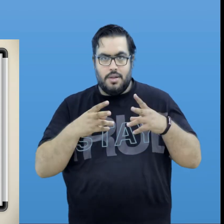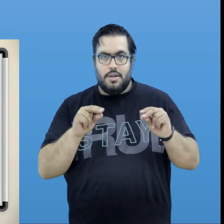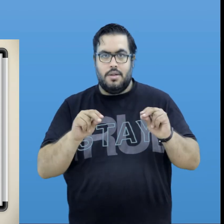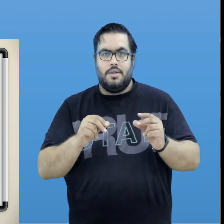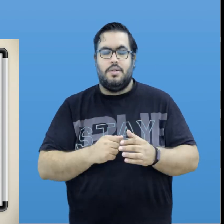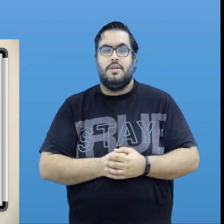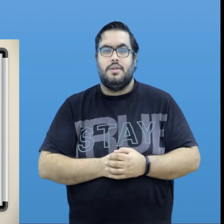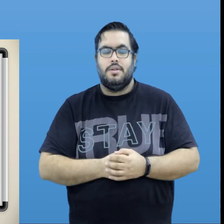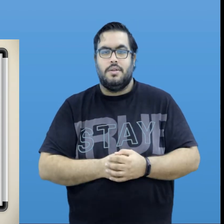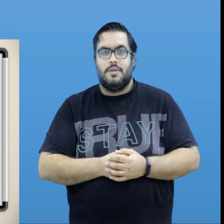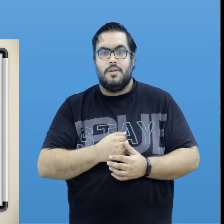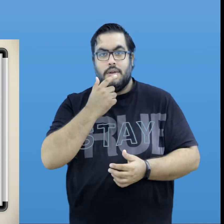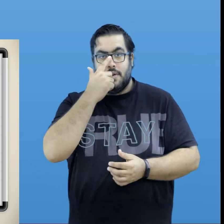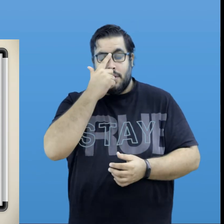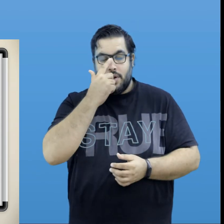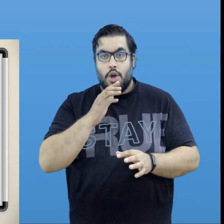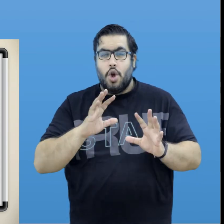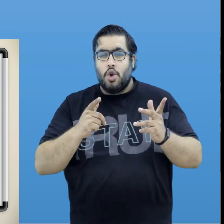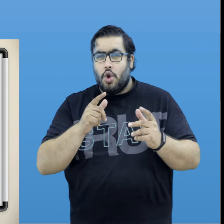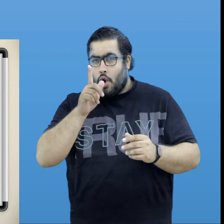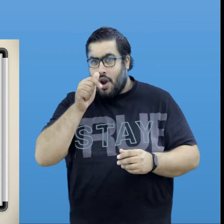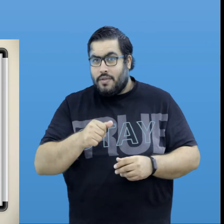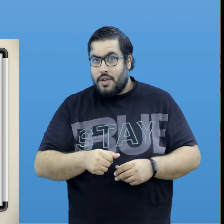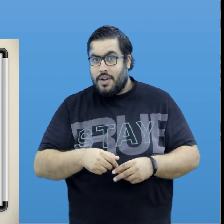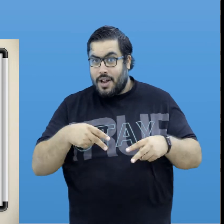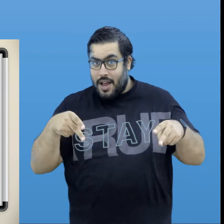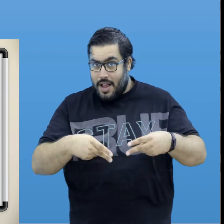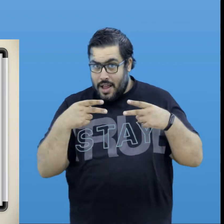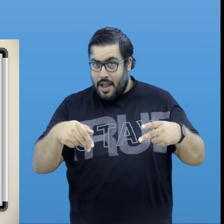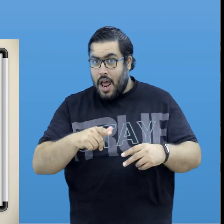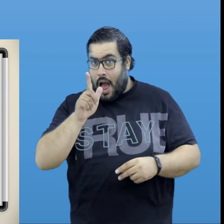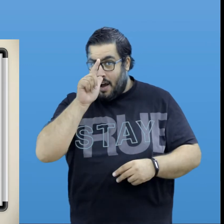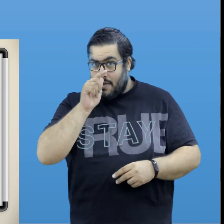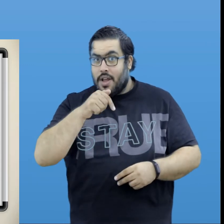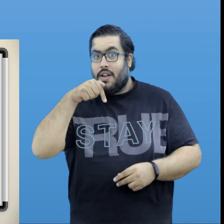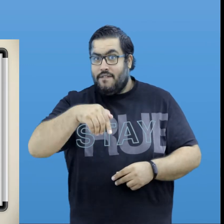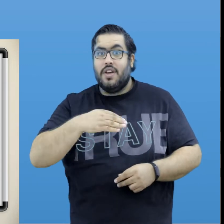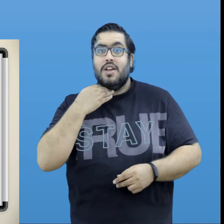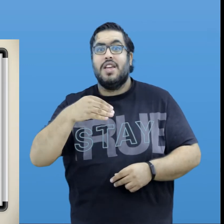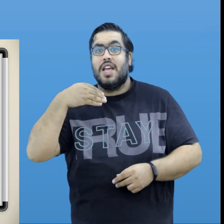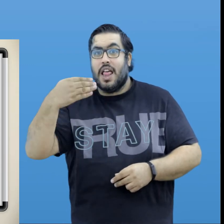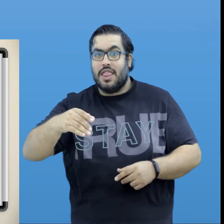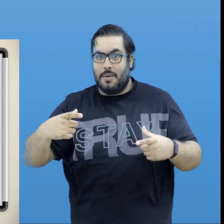concentration. We have the word concentration. Let's go ahead and change it.